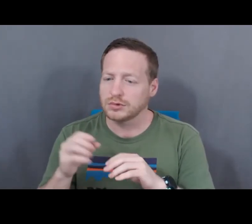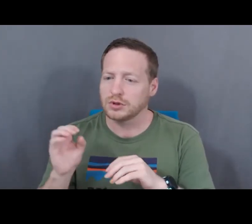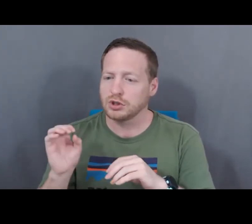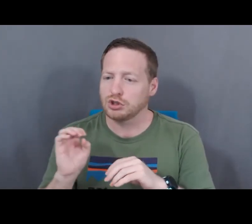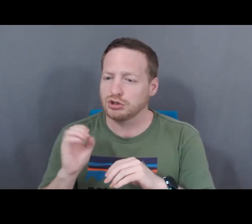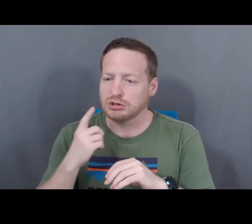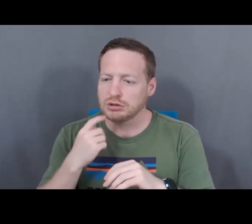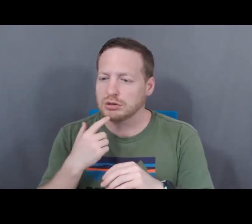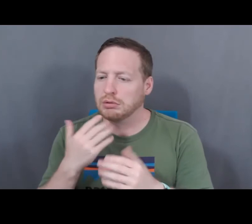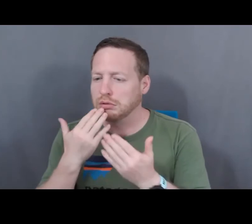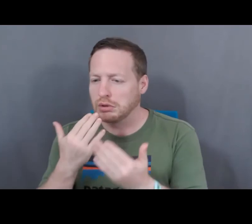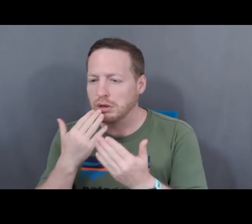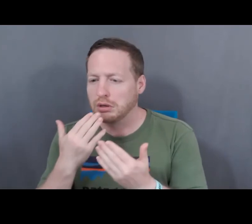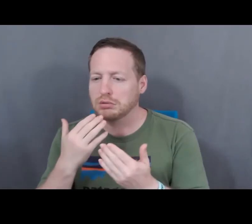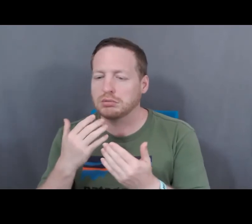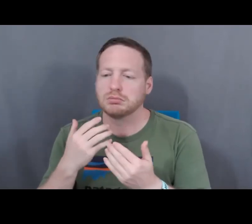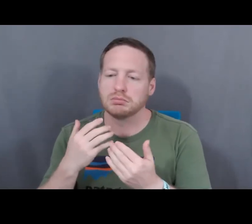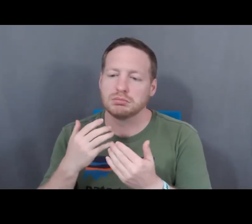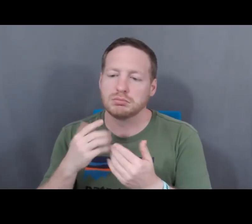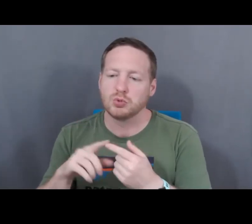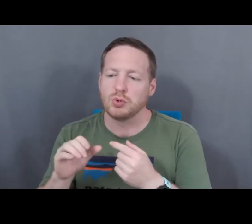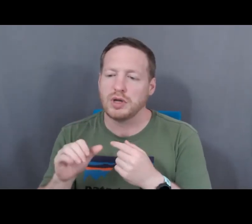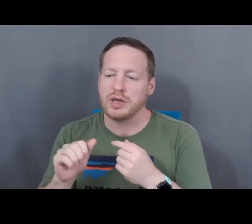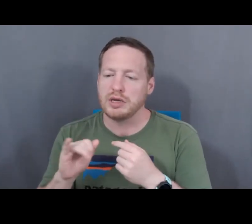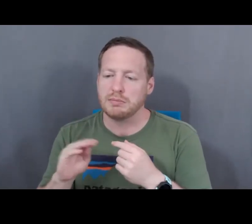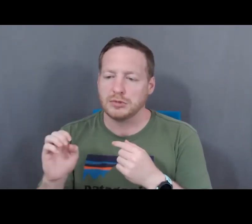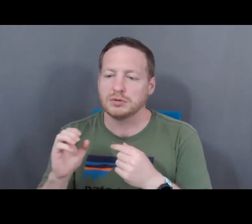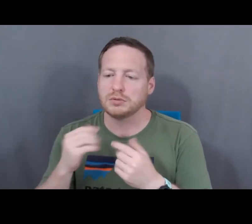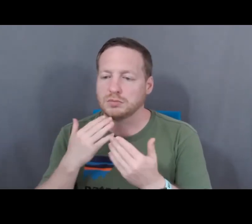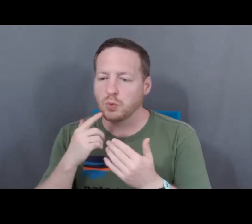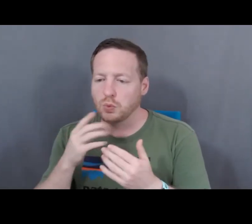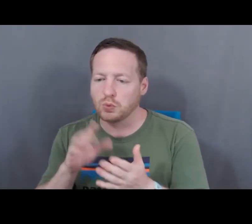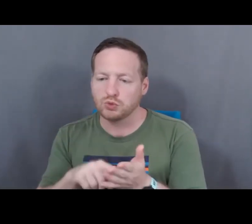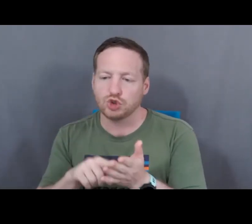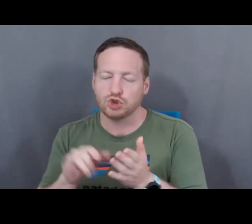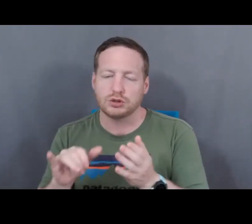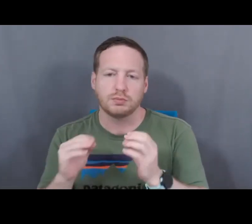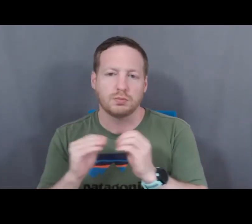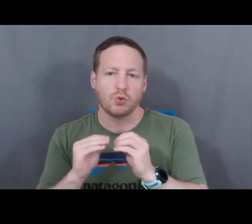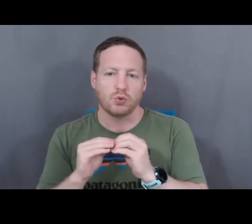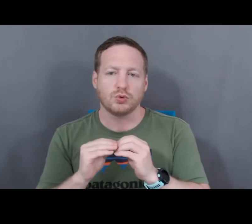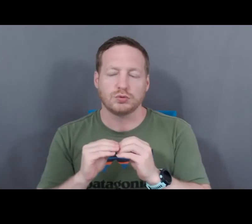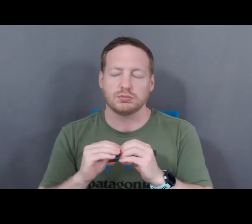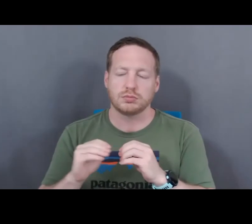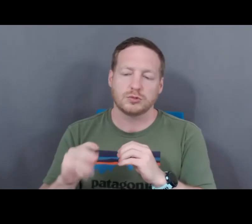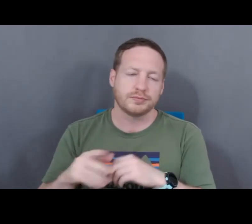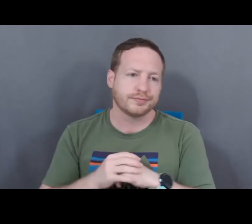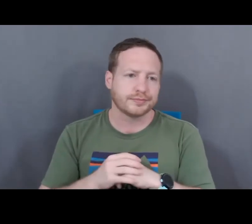have. And I just realized Ernest made a comment in the chat box saying, thank you, Amy. That's a very good idea. We can research this